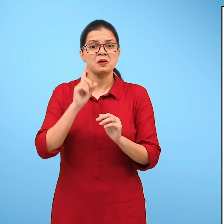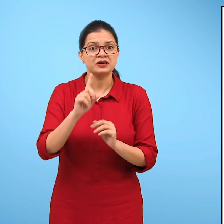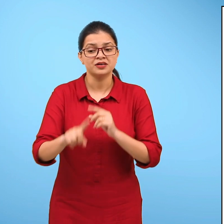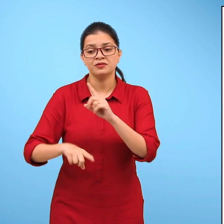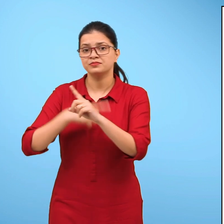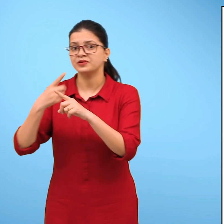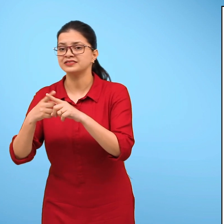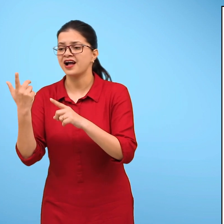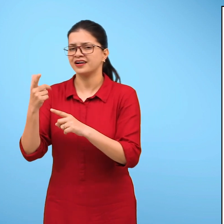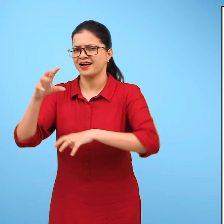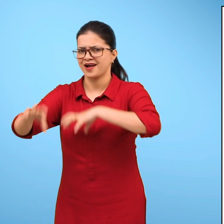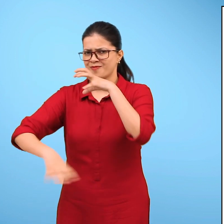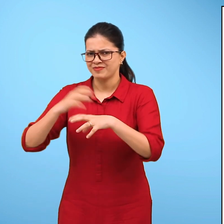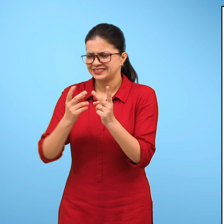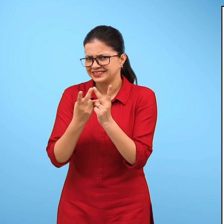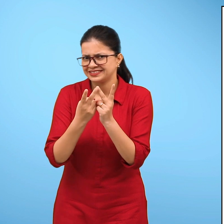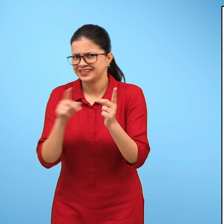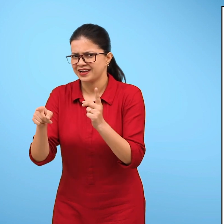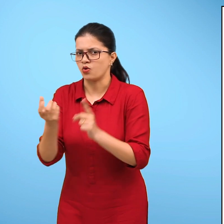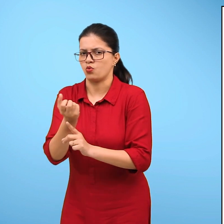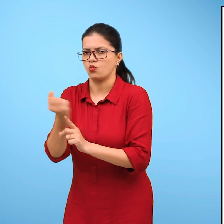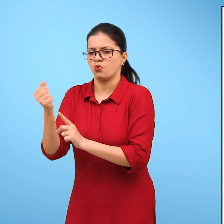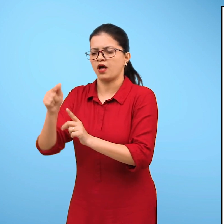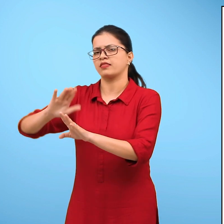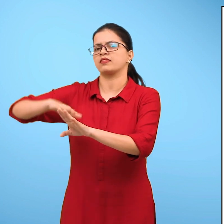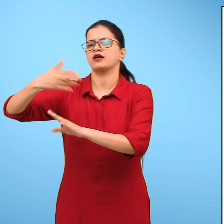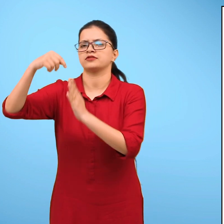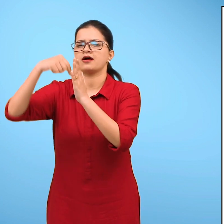Before looking at all these varieties of movements in animals,